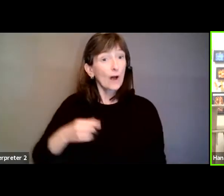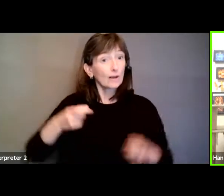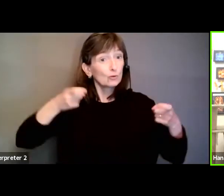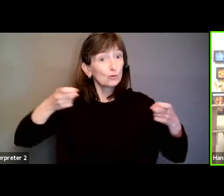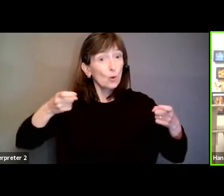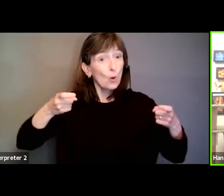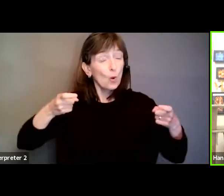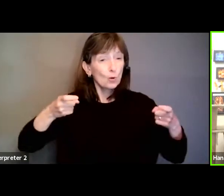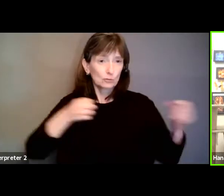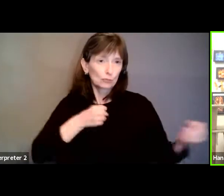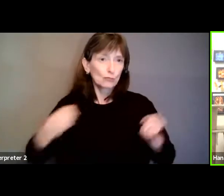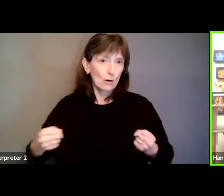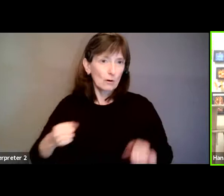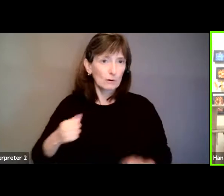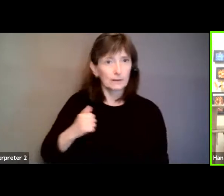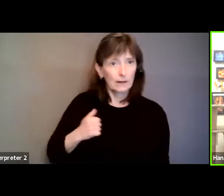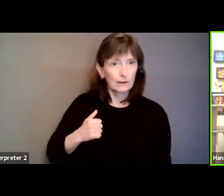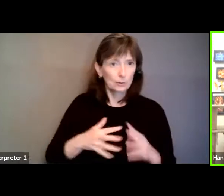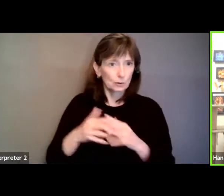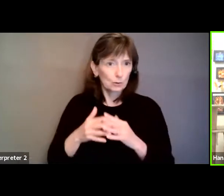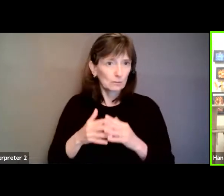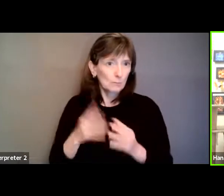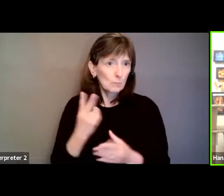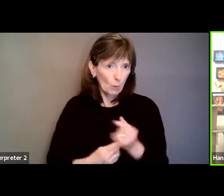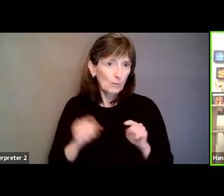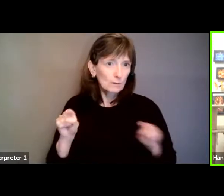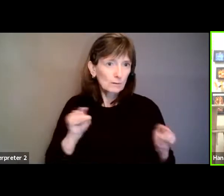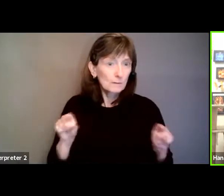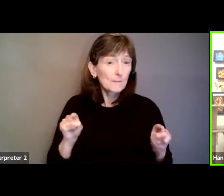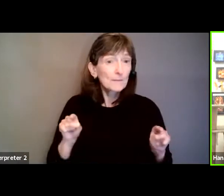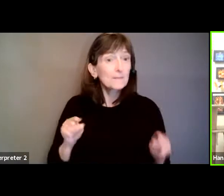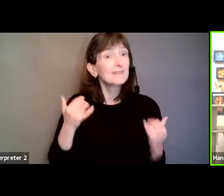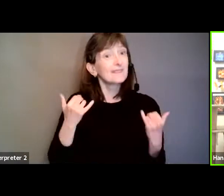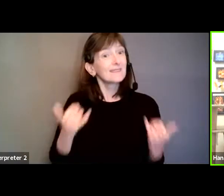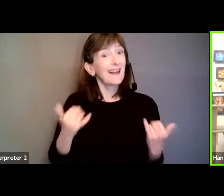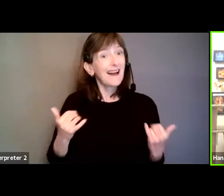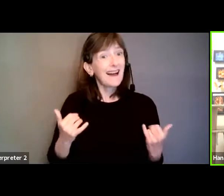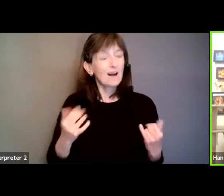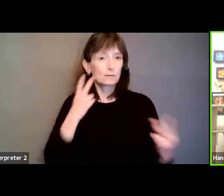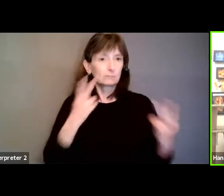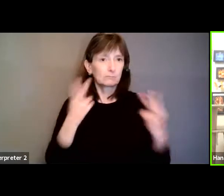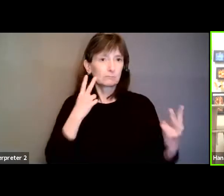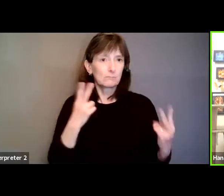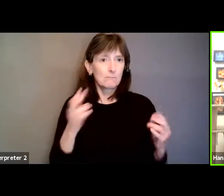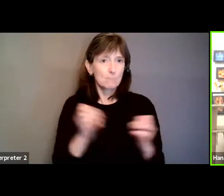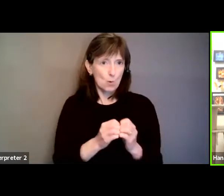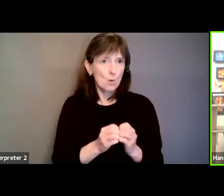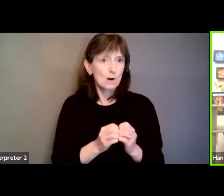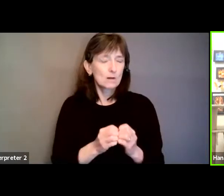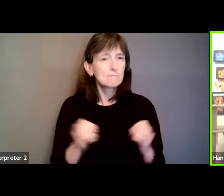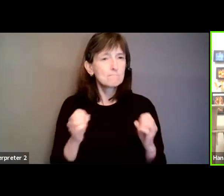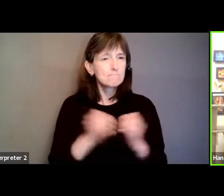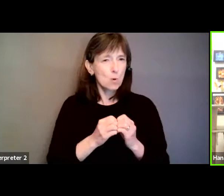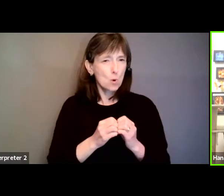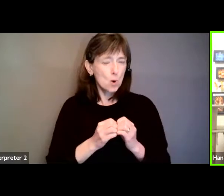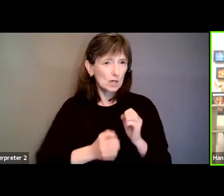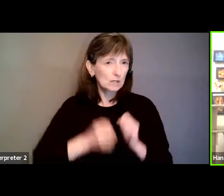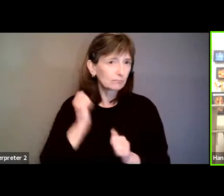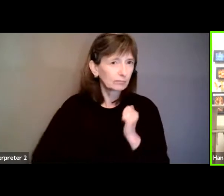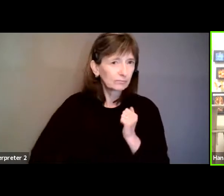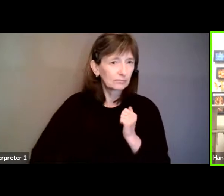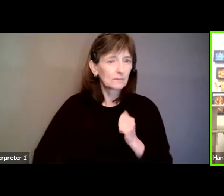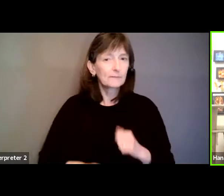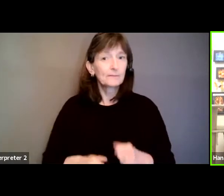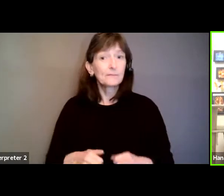States, but it's now becoming increasingly more visible and hostile. When I received hate comments online